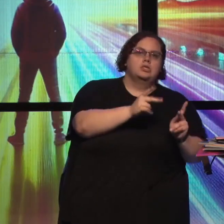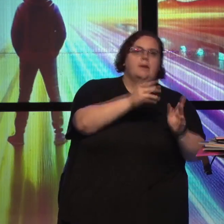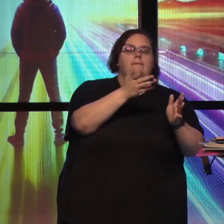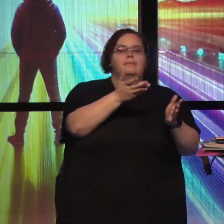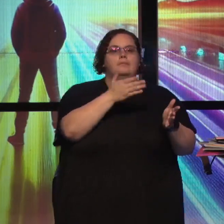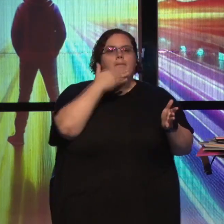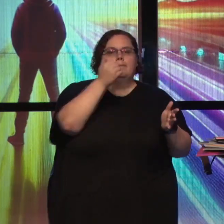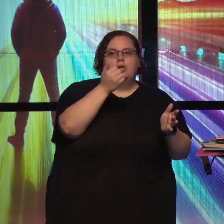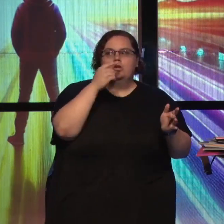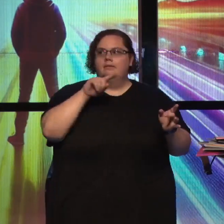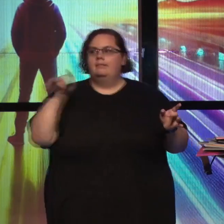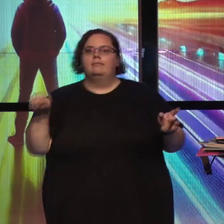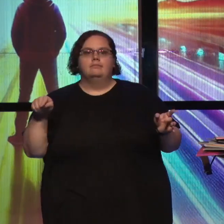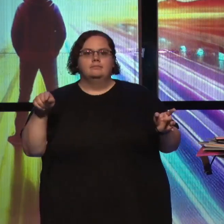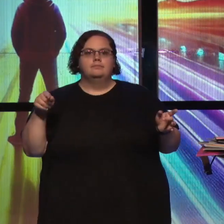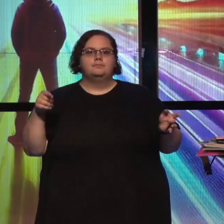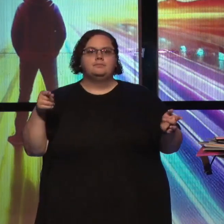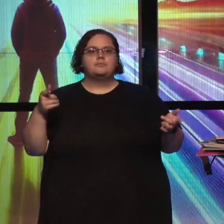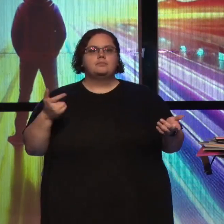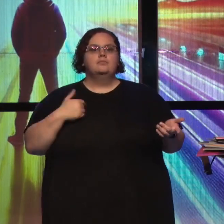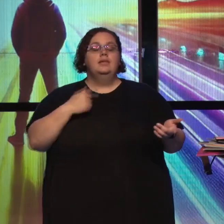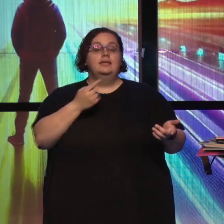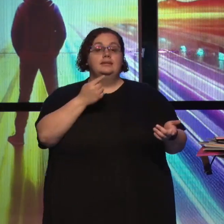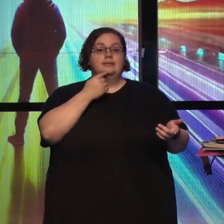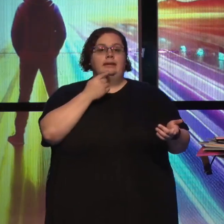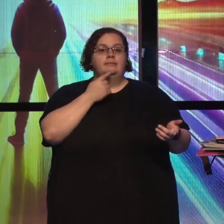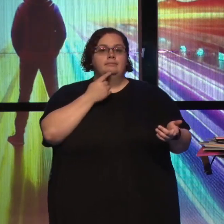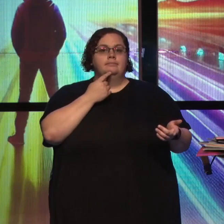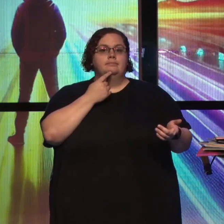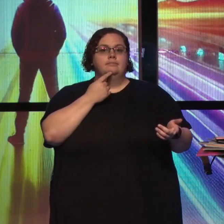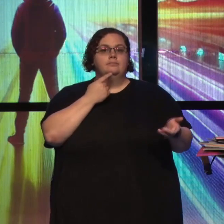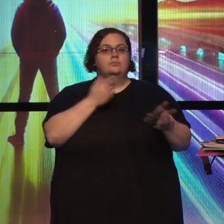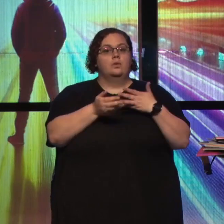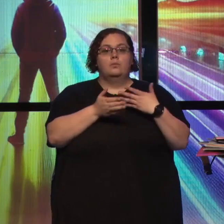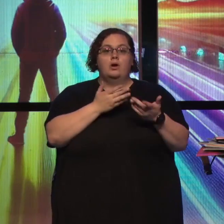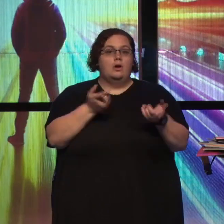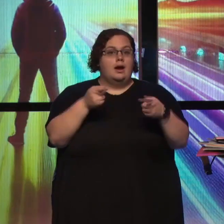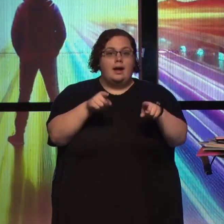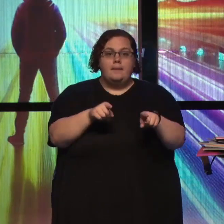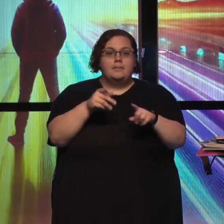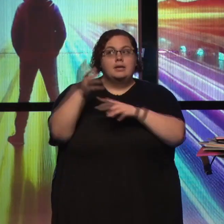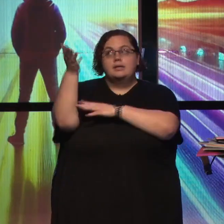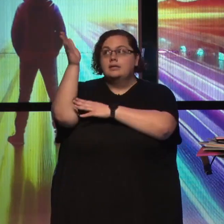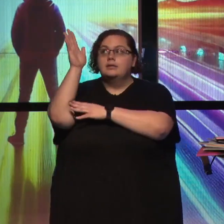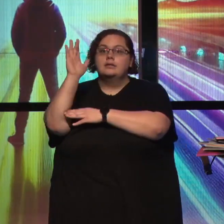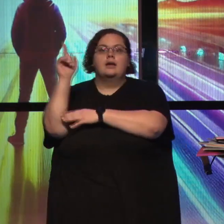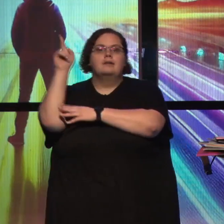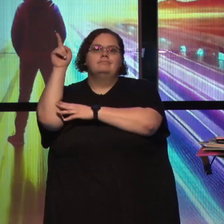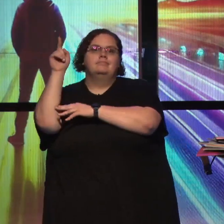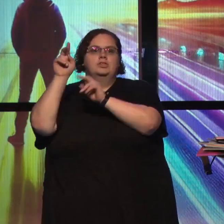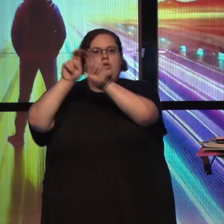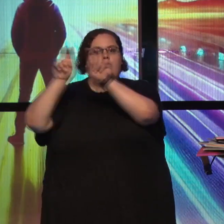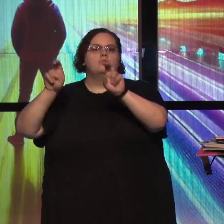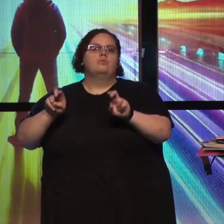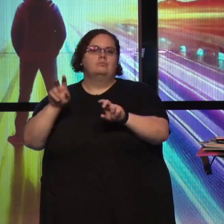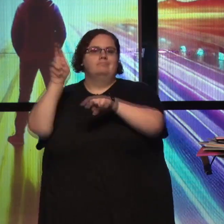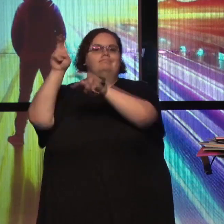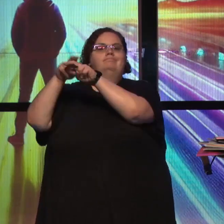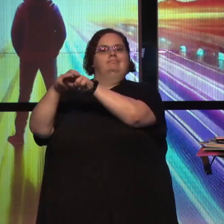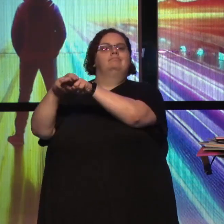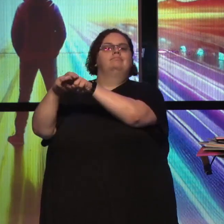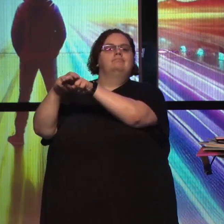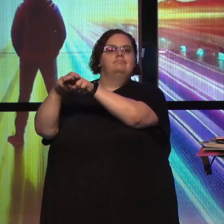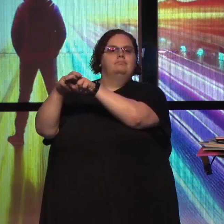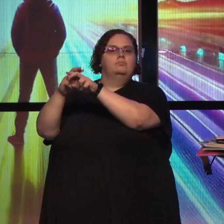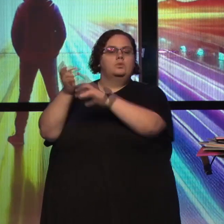worse. And they well-meaningly say this, well, no matter what happens, God's still on the throne. Do me a